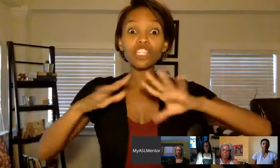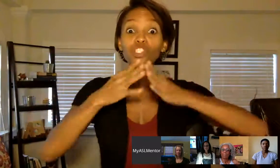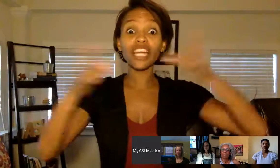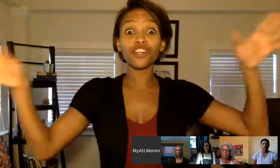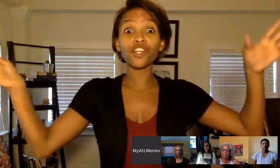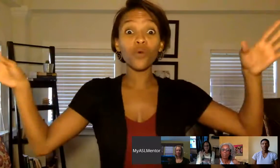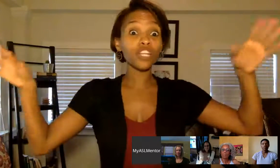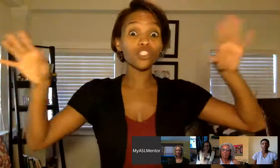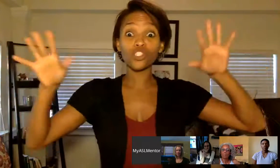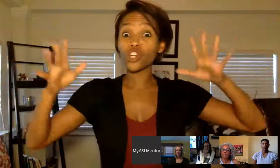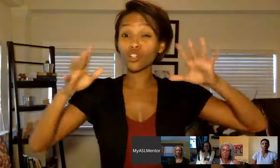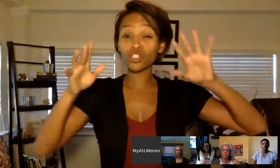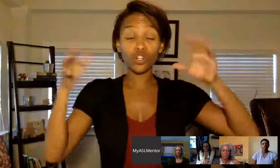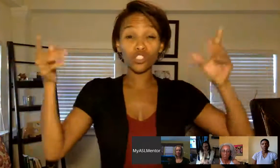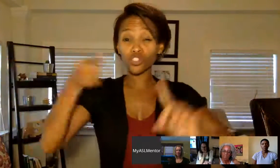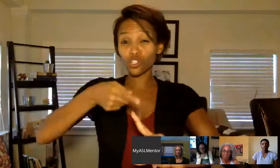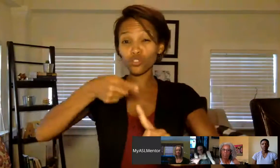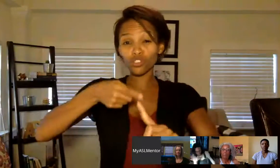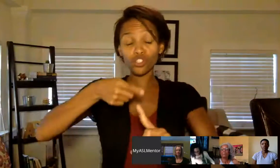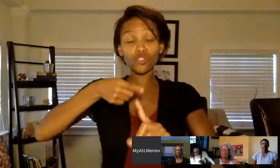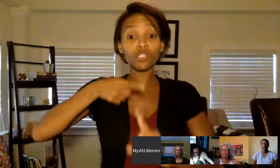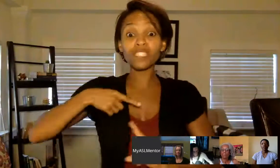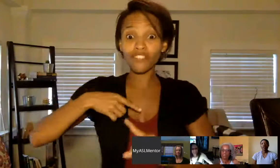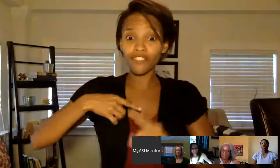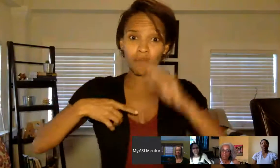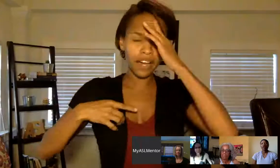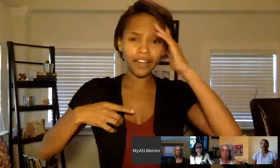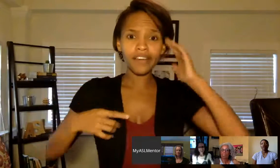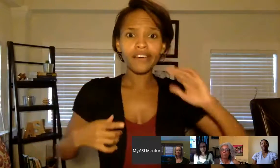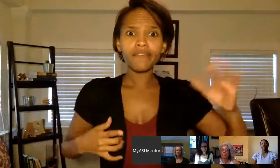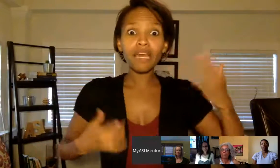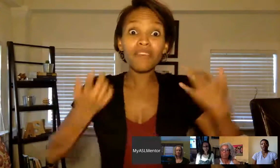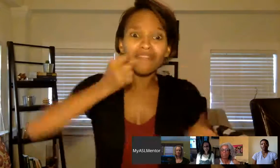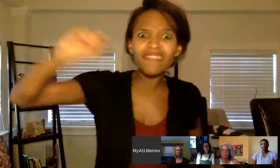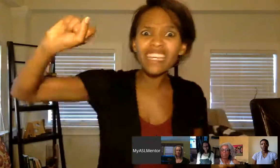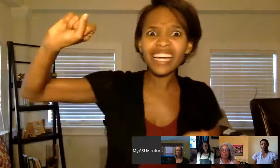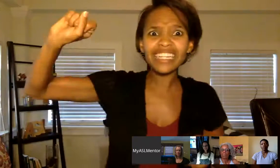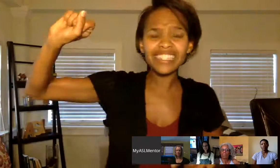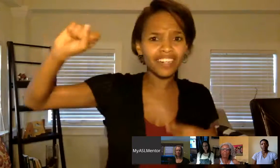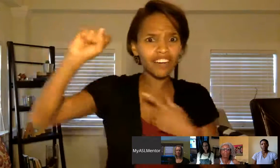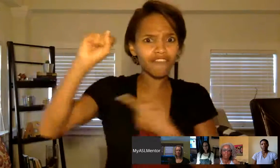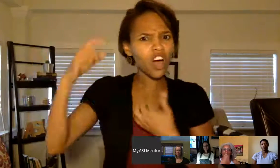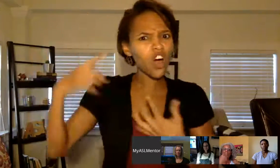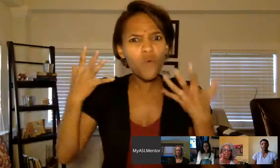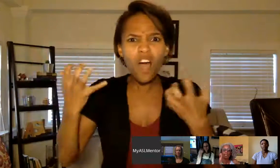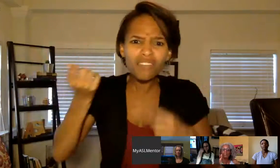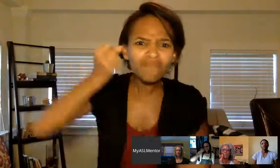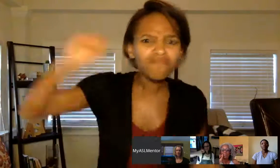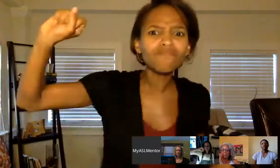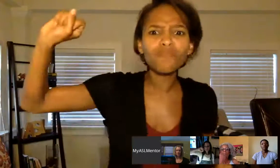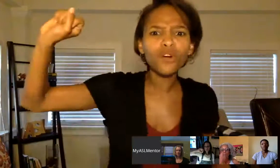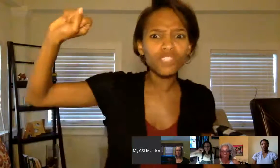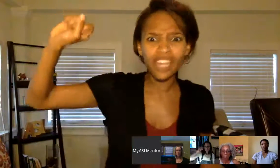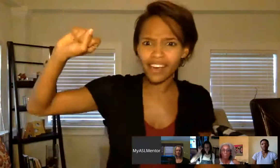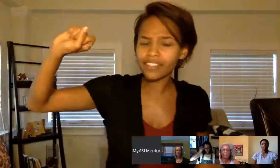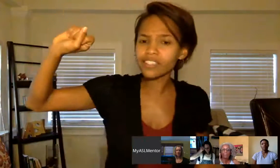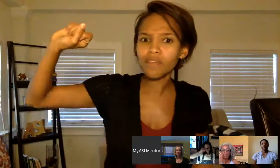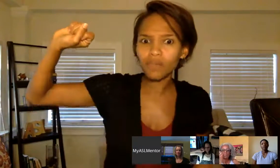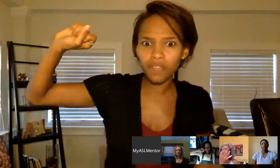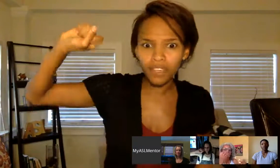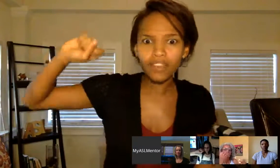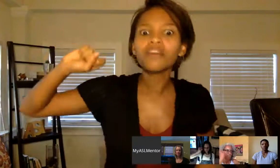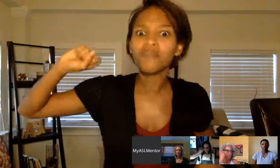else might they be thinking? Something generic. You don't want to don't do too specific, but maybe this idea of, oh, I want